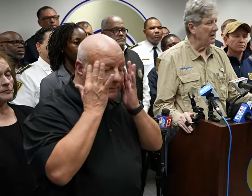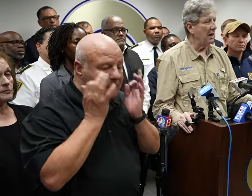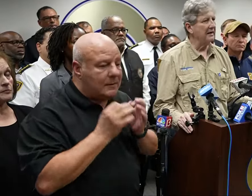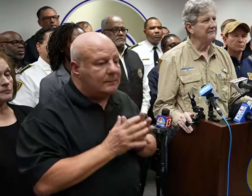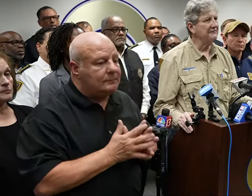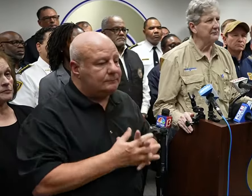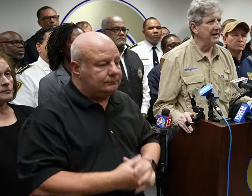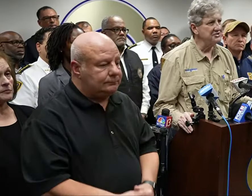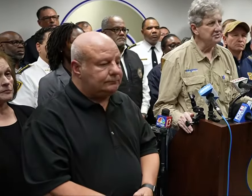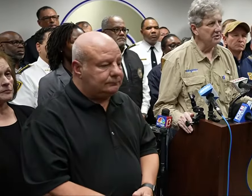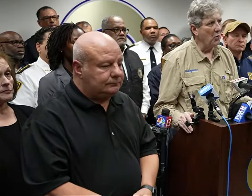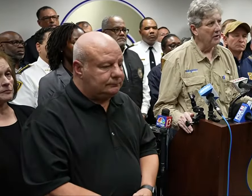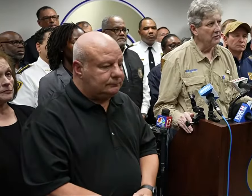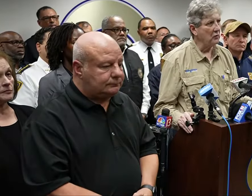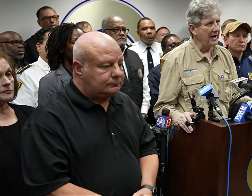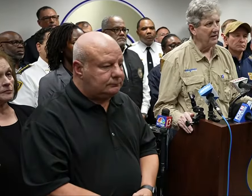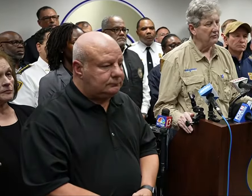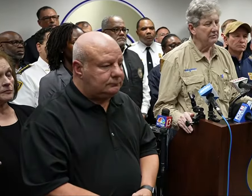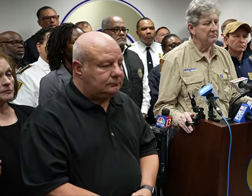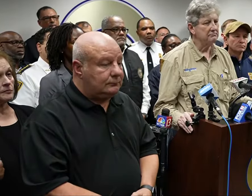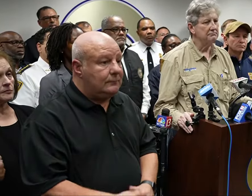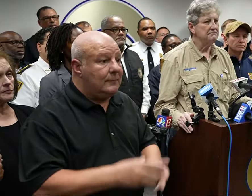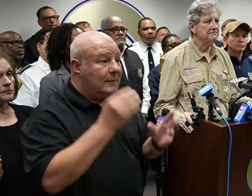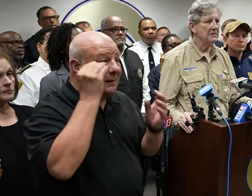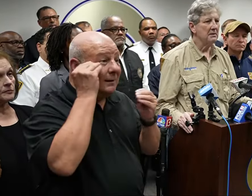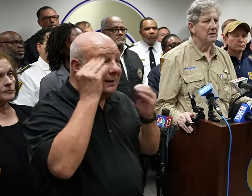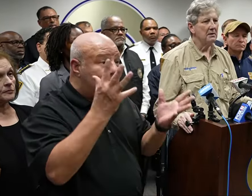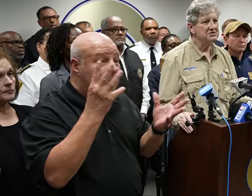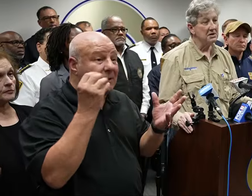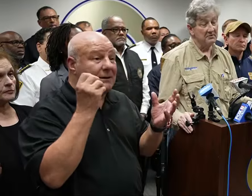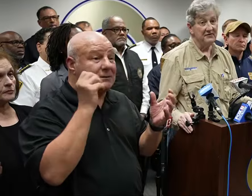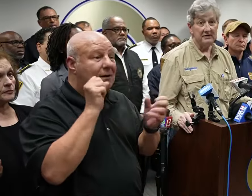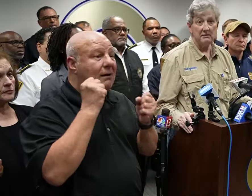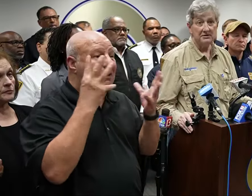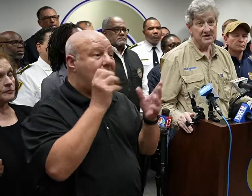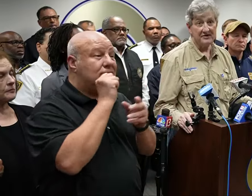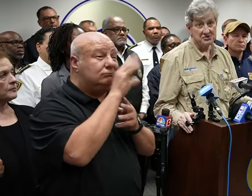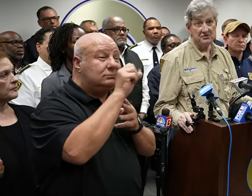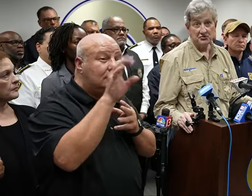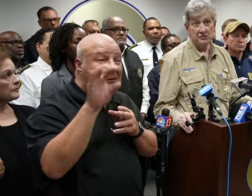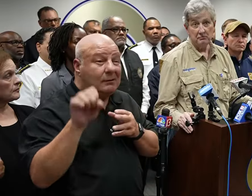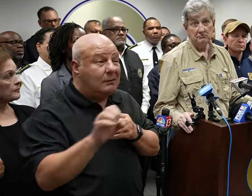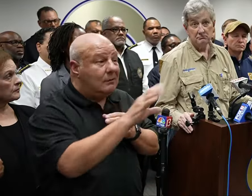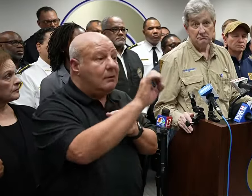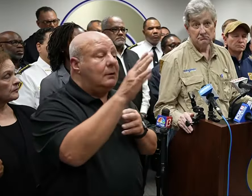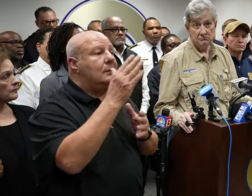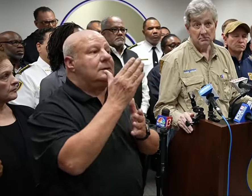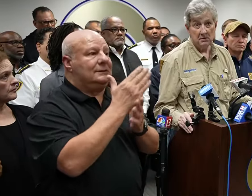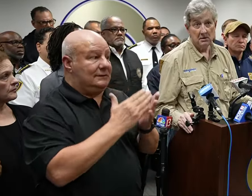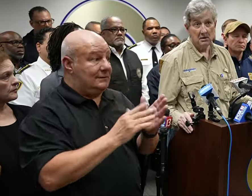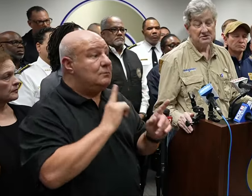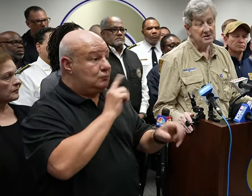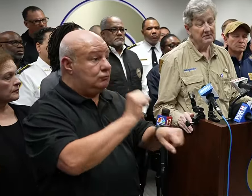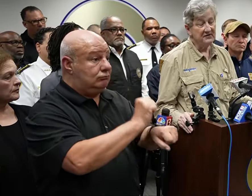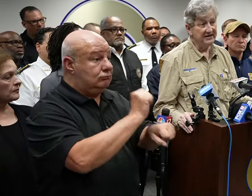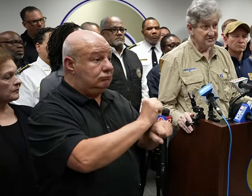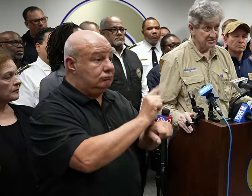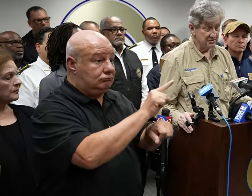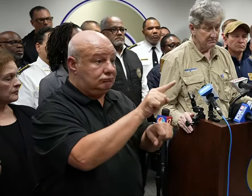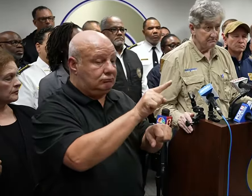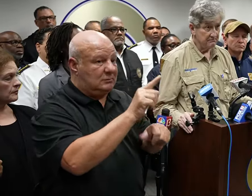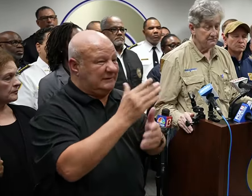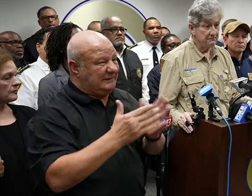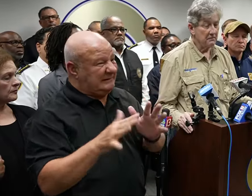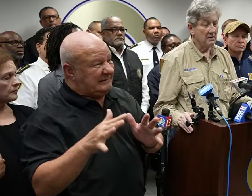There's a lot of information going around. Some of it is actually true. Some of it